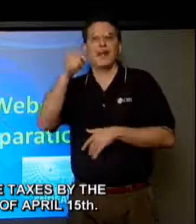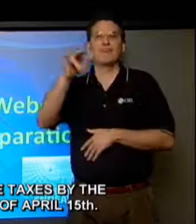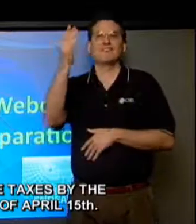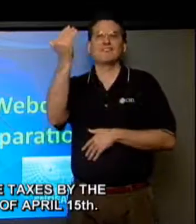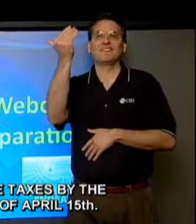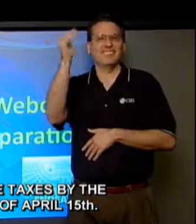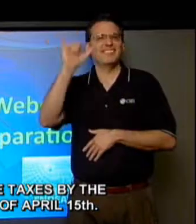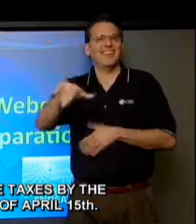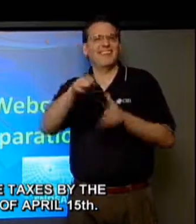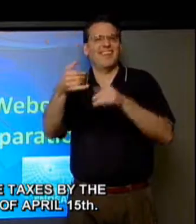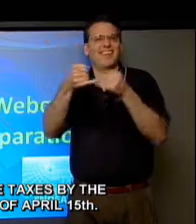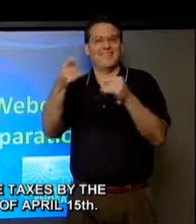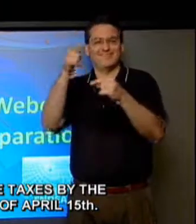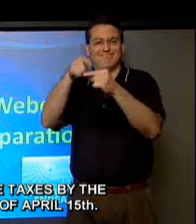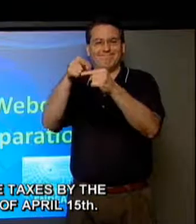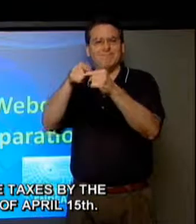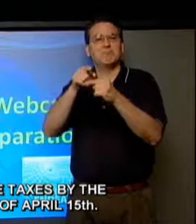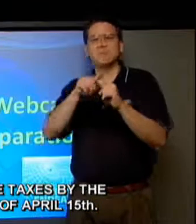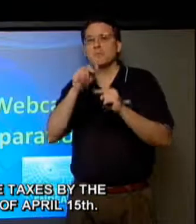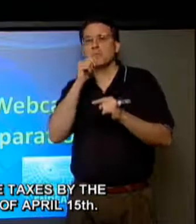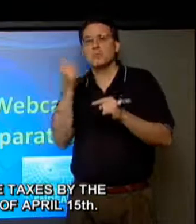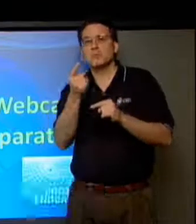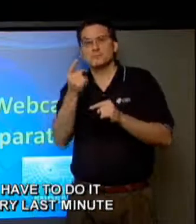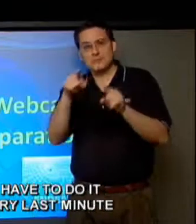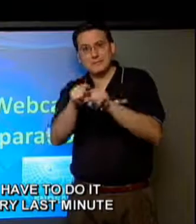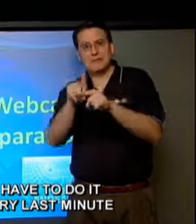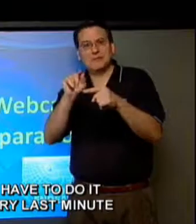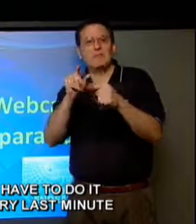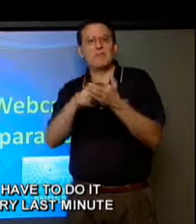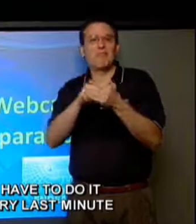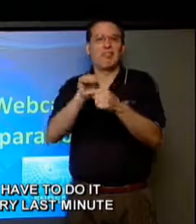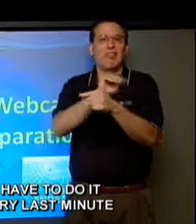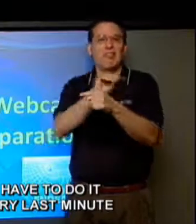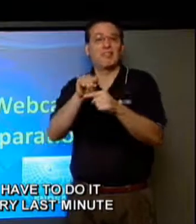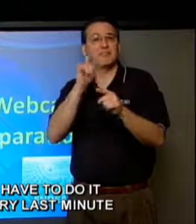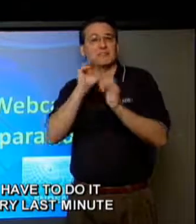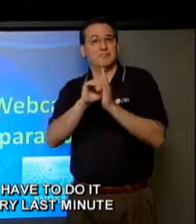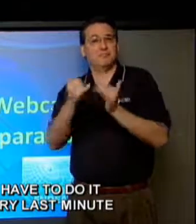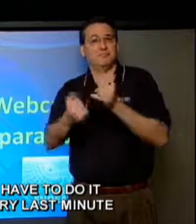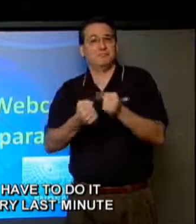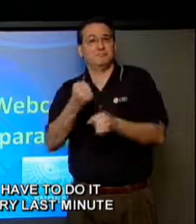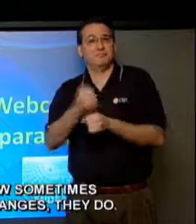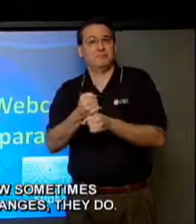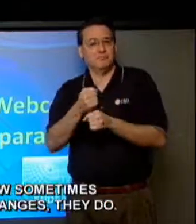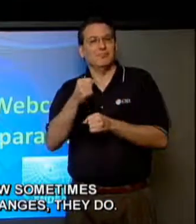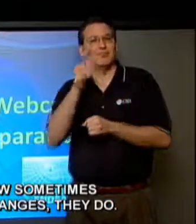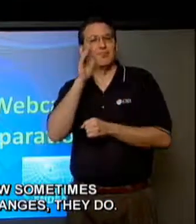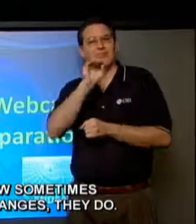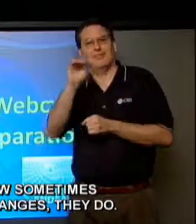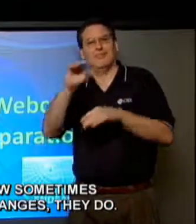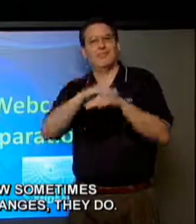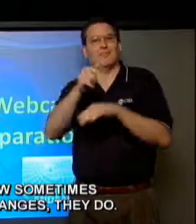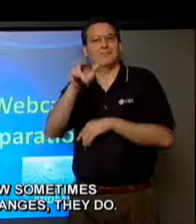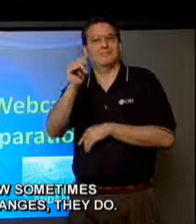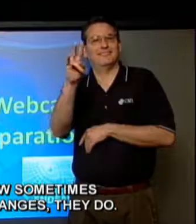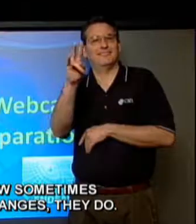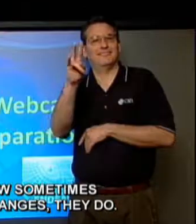file taxes by the deadline of April 15th. You don't have to do it at the very last minute, and I know sometimes the date changes. They do,